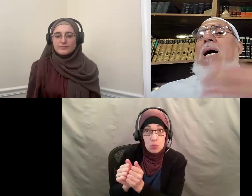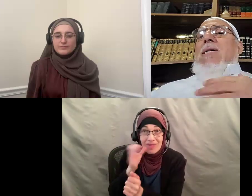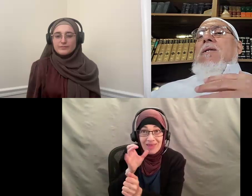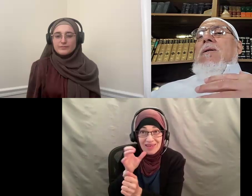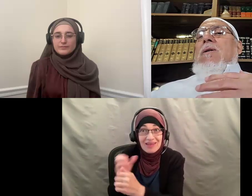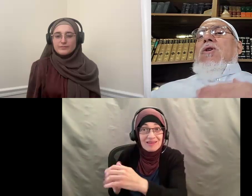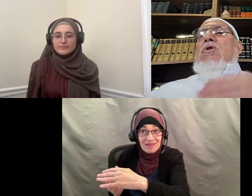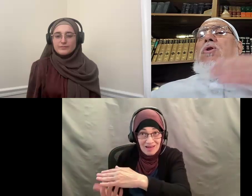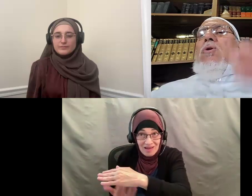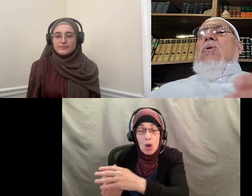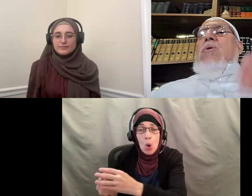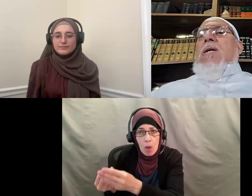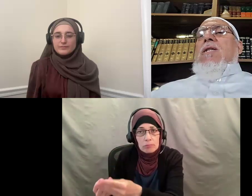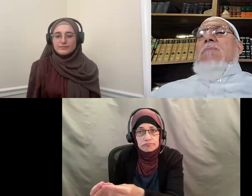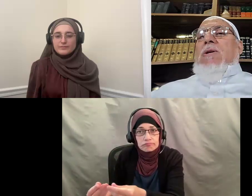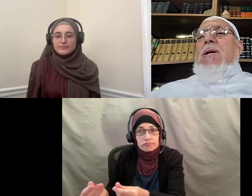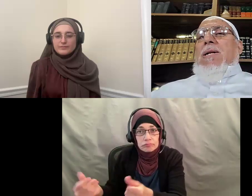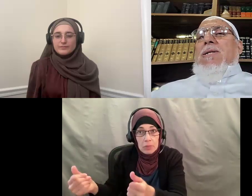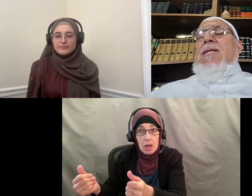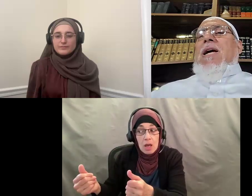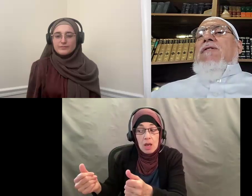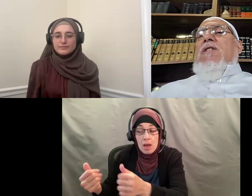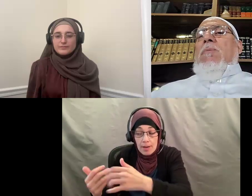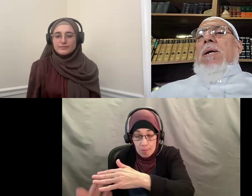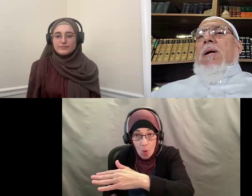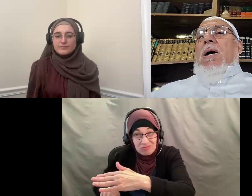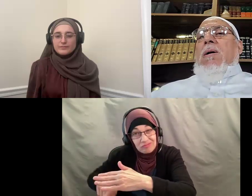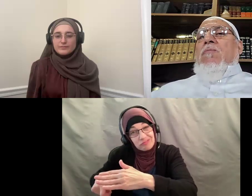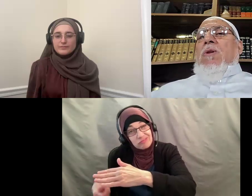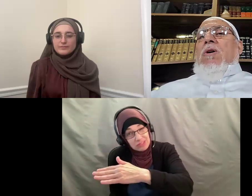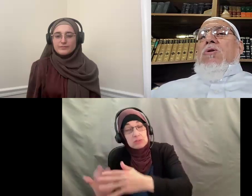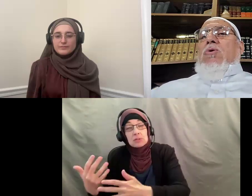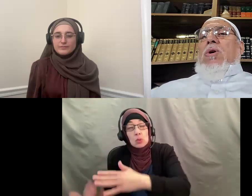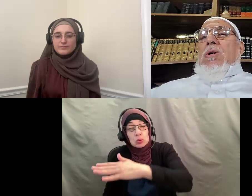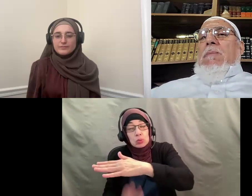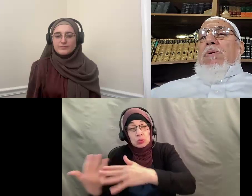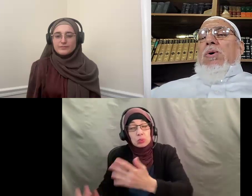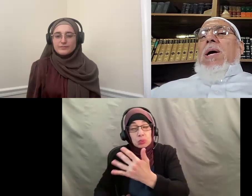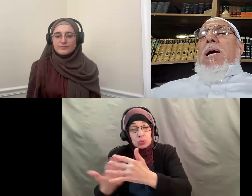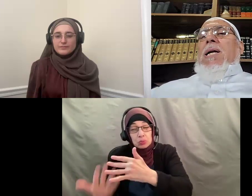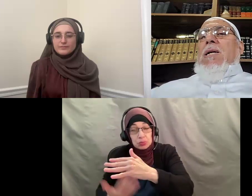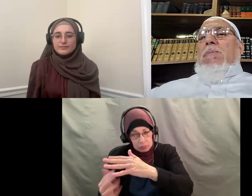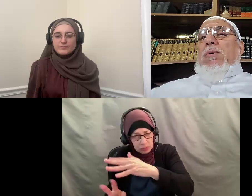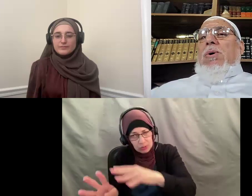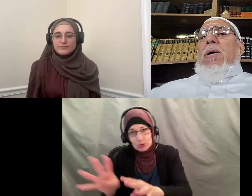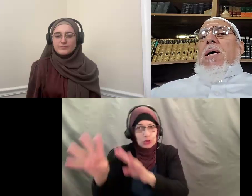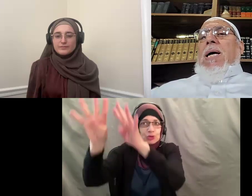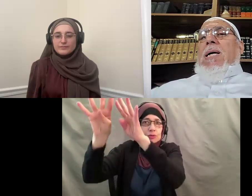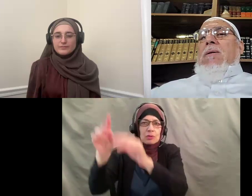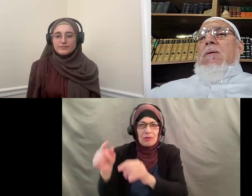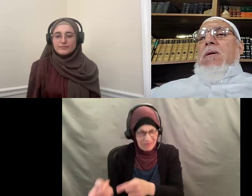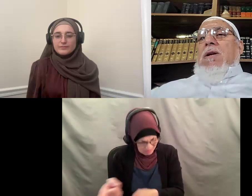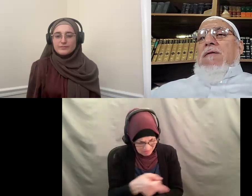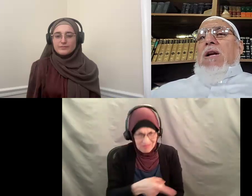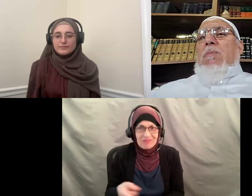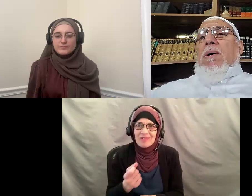for us to use these materials as gifts from Allah to employ and deploy